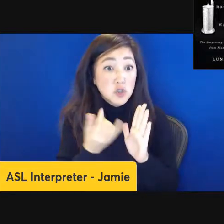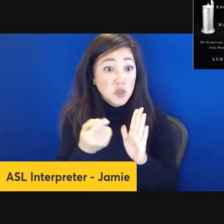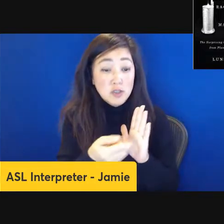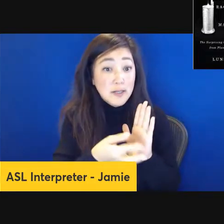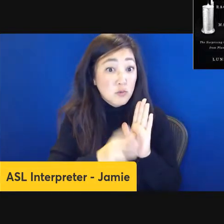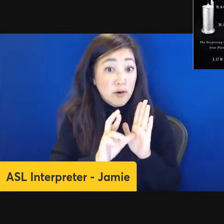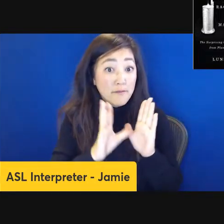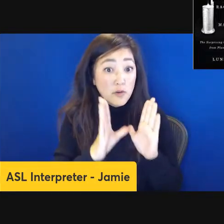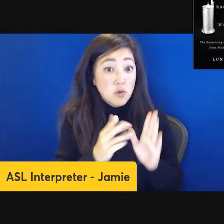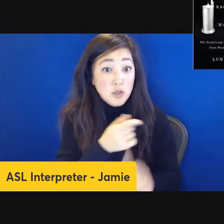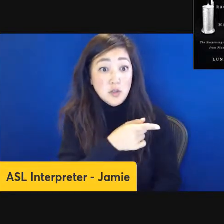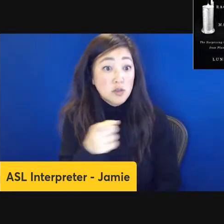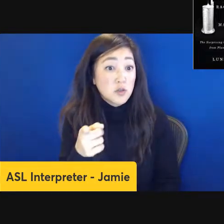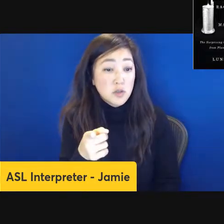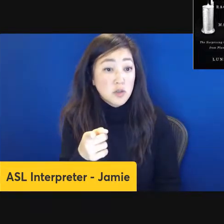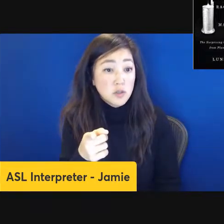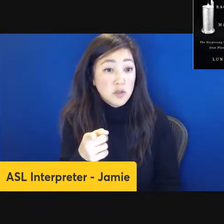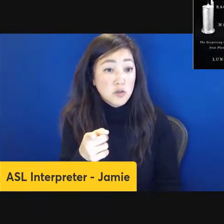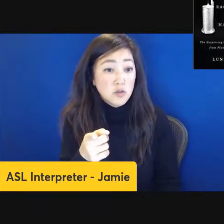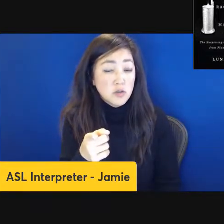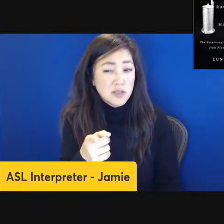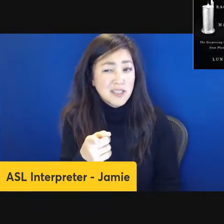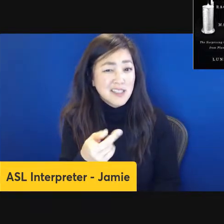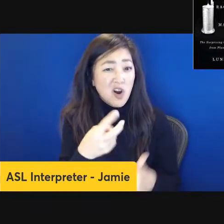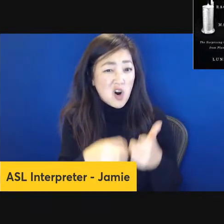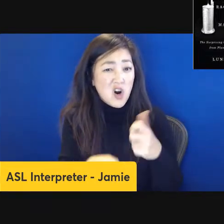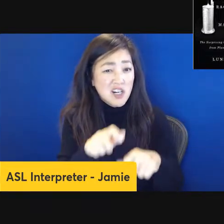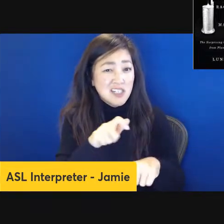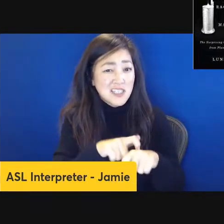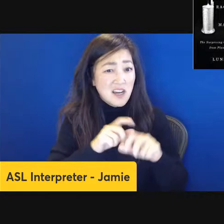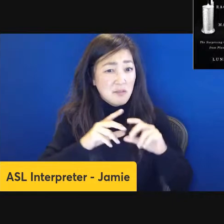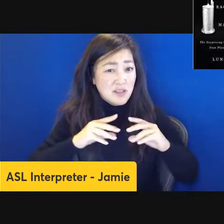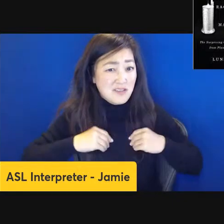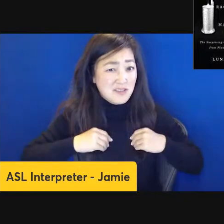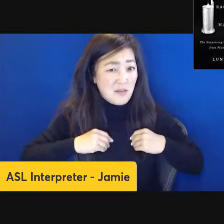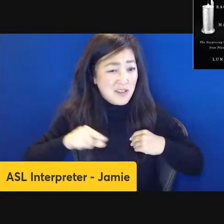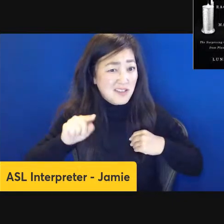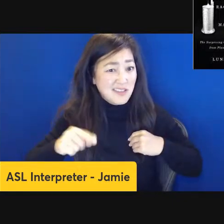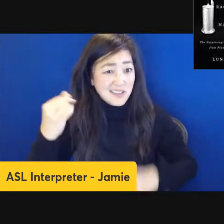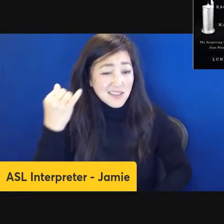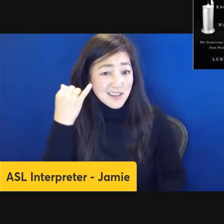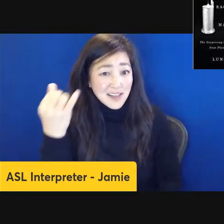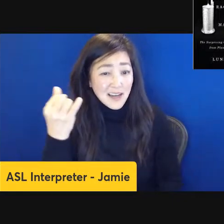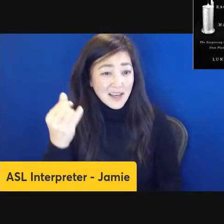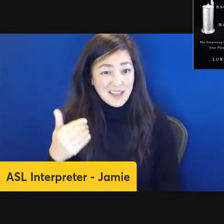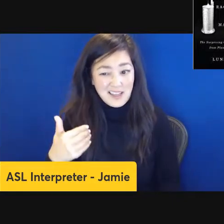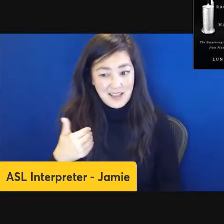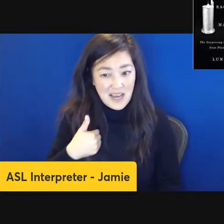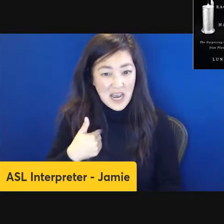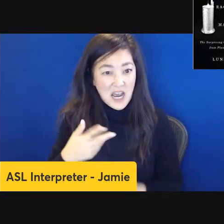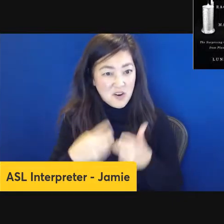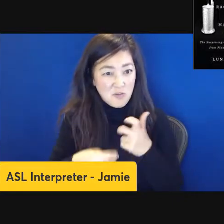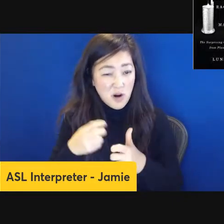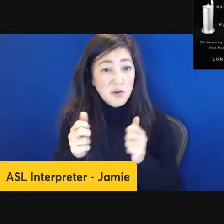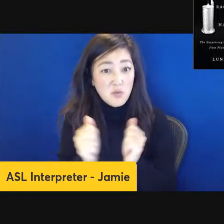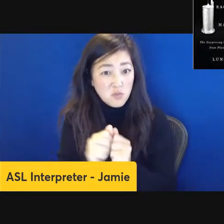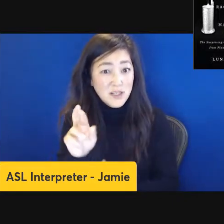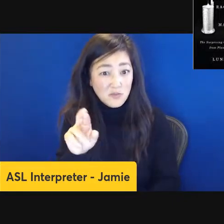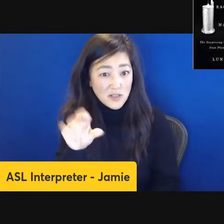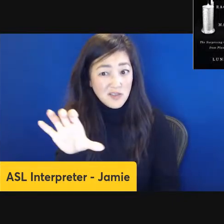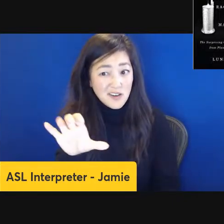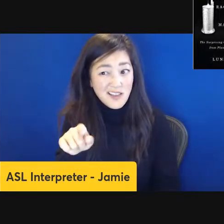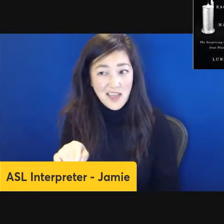reviewers in American journals had a really hard time accepting this idea that there was a problem with race correction.